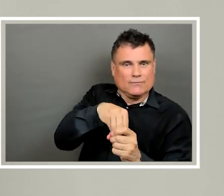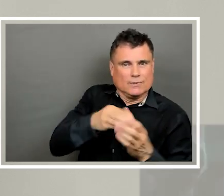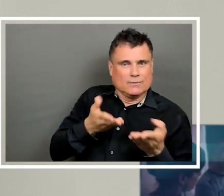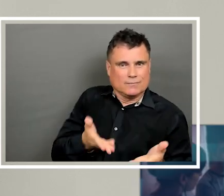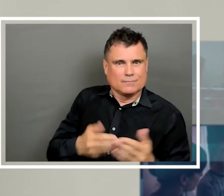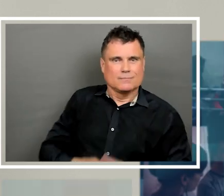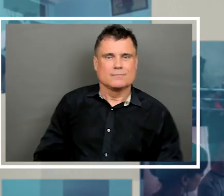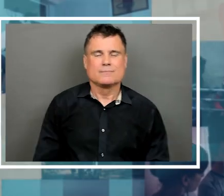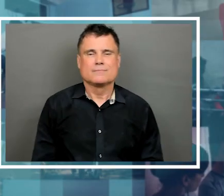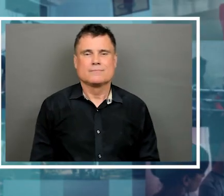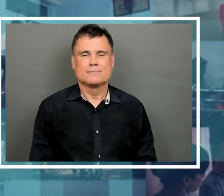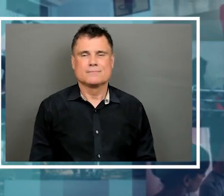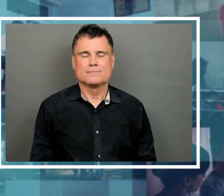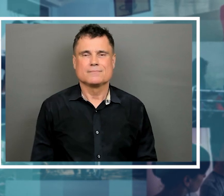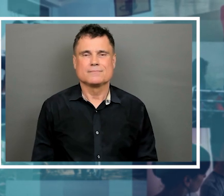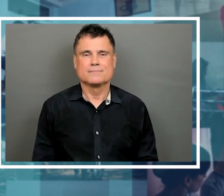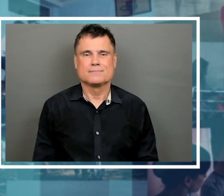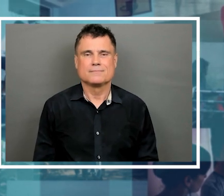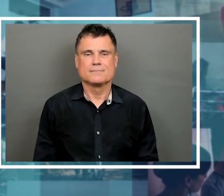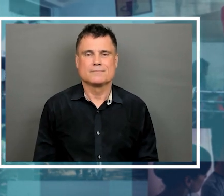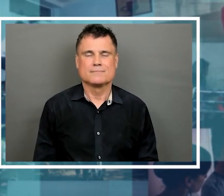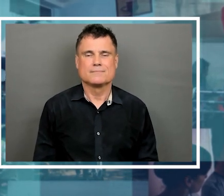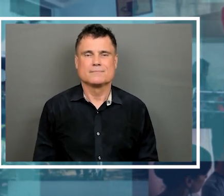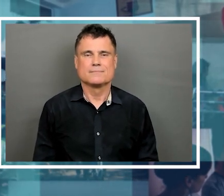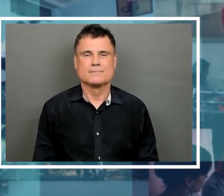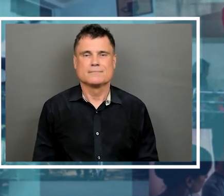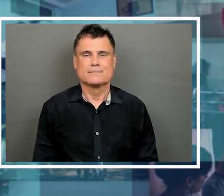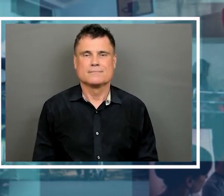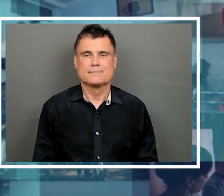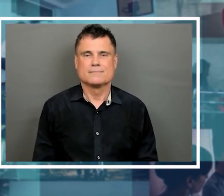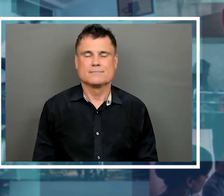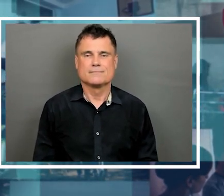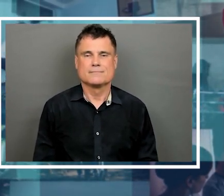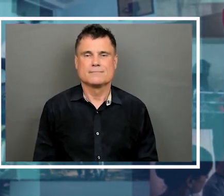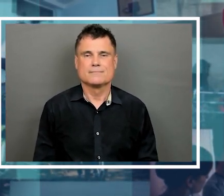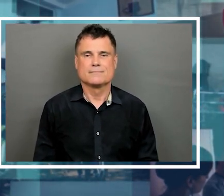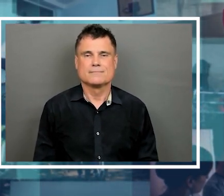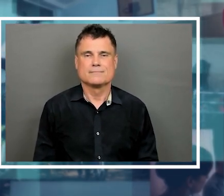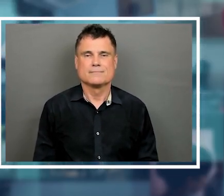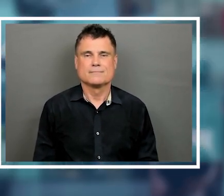everyone. Fatima Nabhani, UNICEF, Jordan.